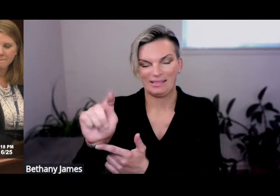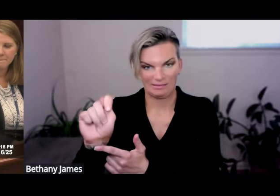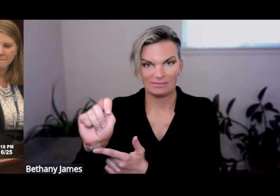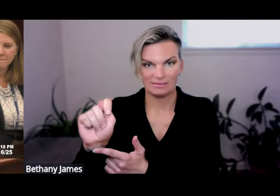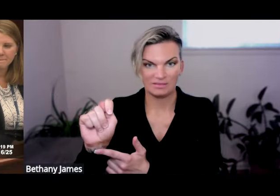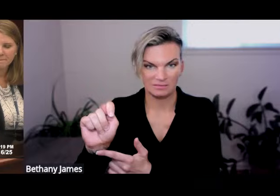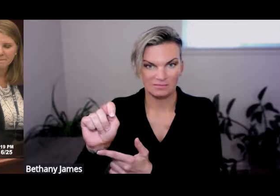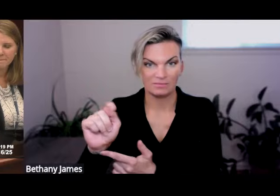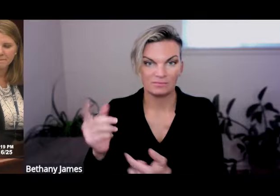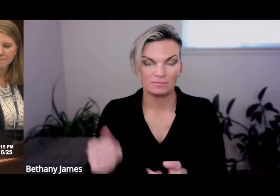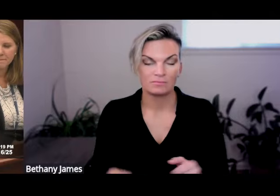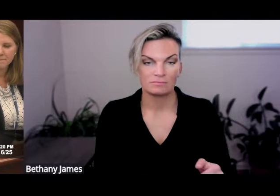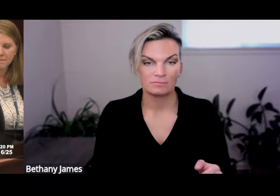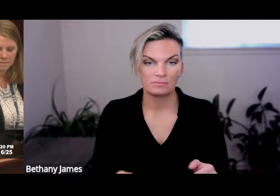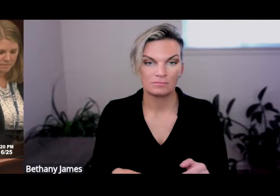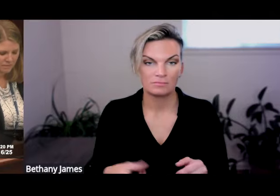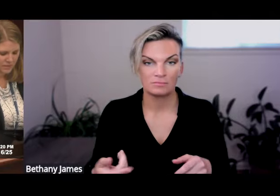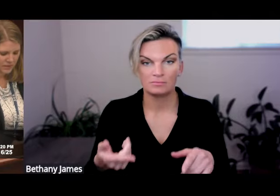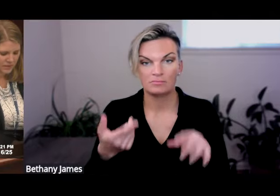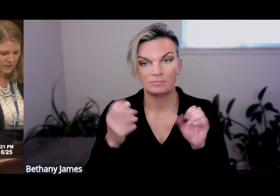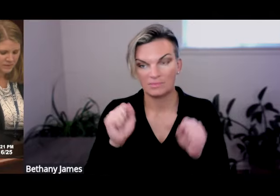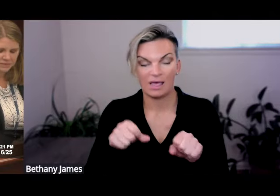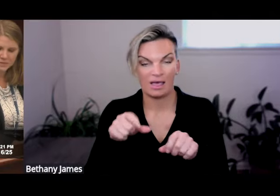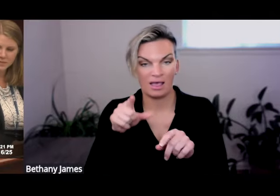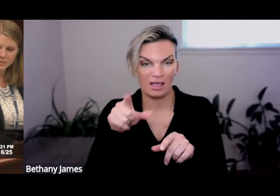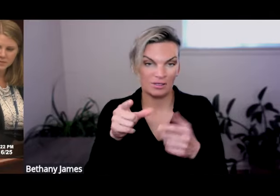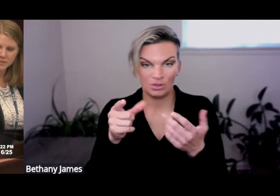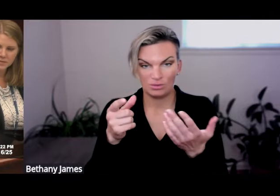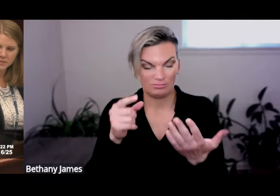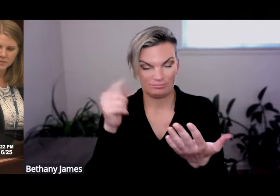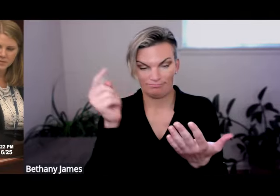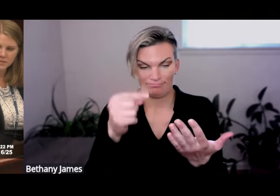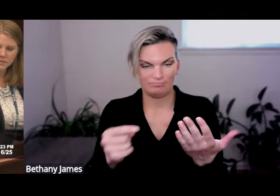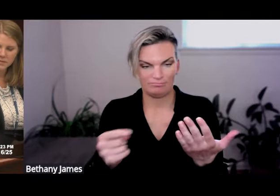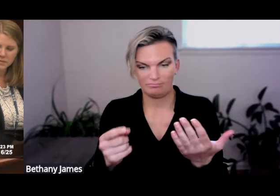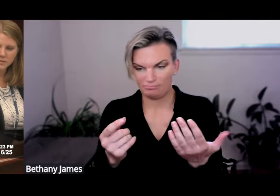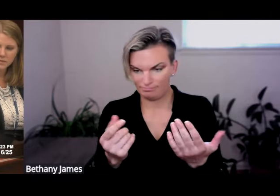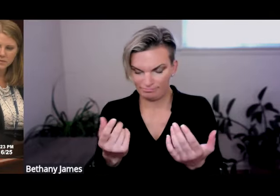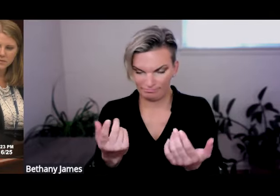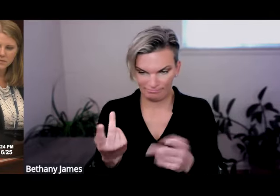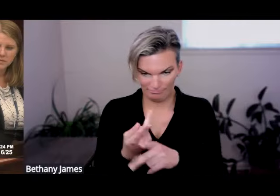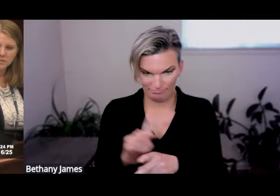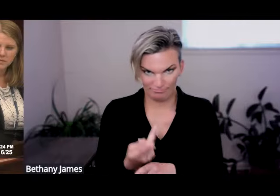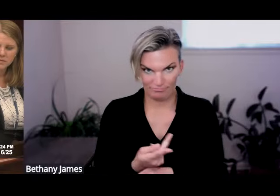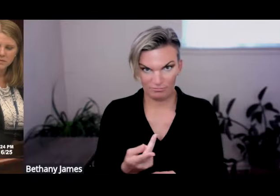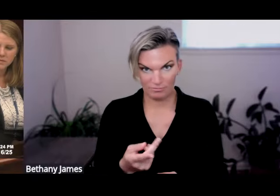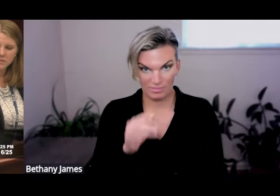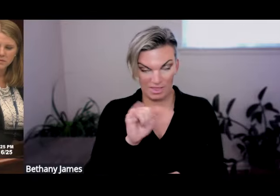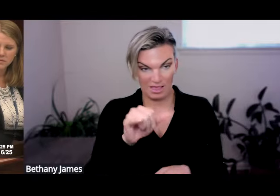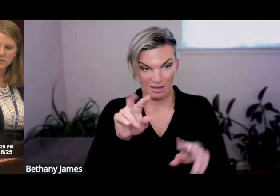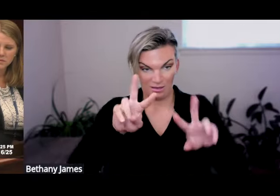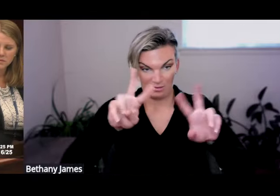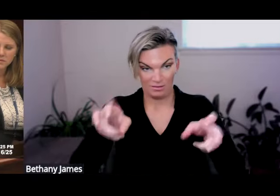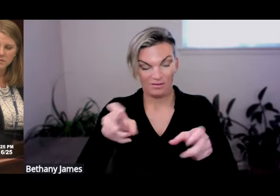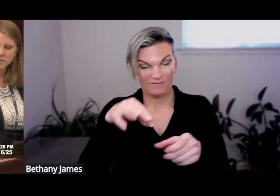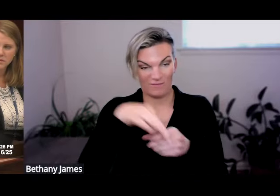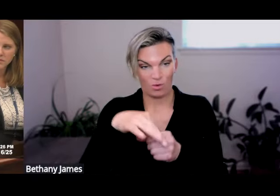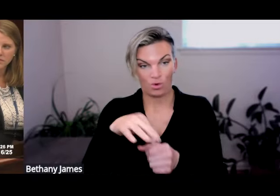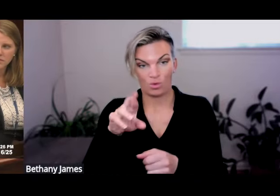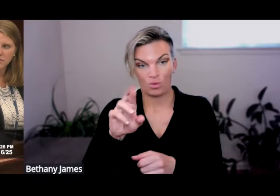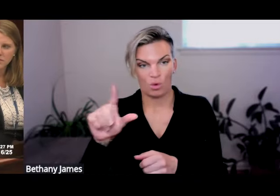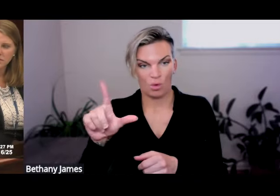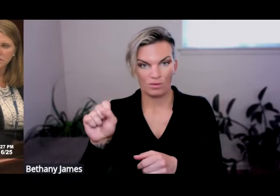I mean, I think there's other things you could look at as well, but I mean, if the concern is just what should we do with voter rolls? The only